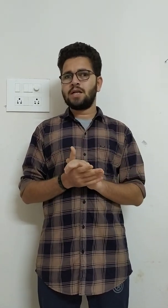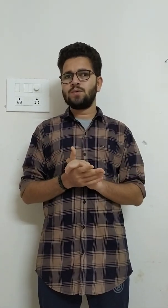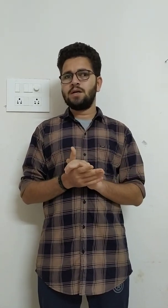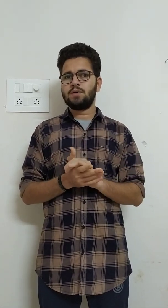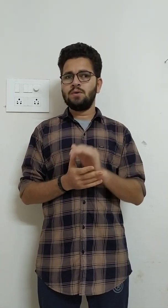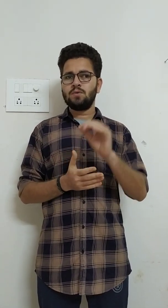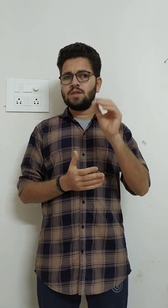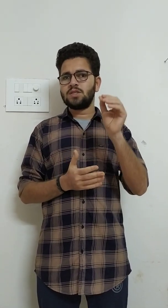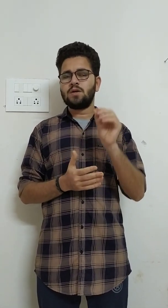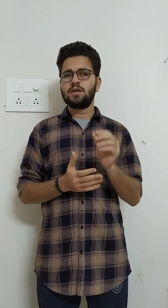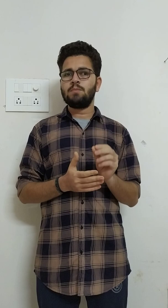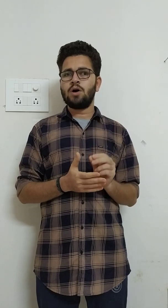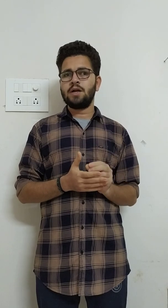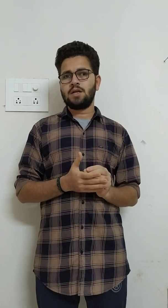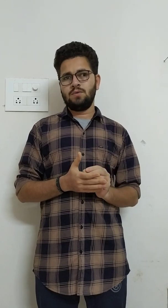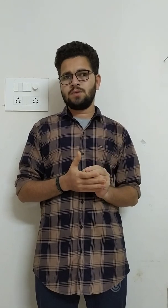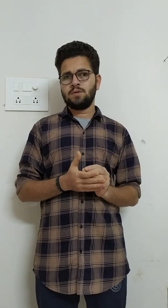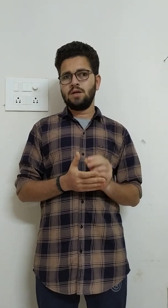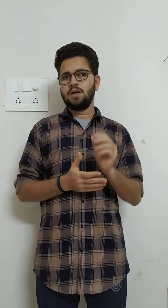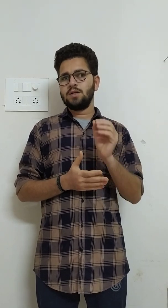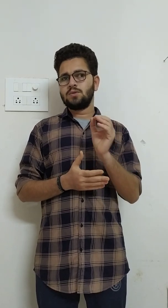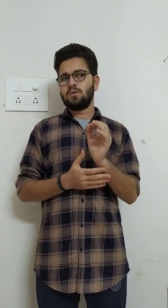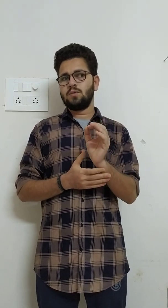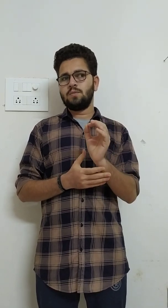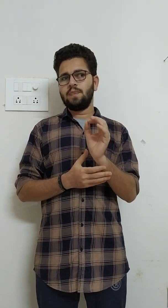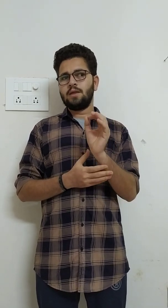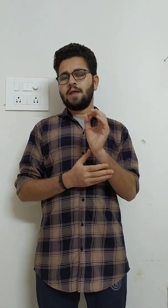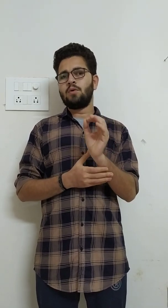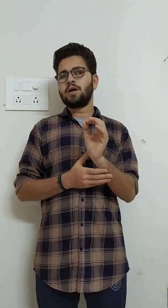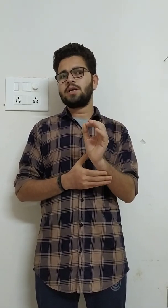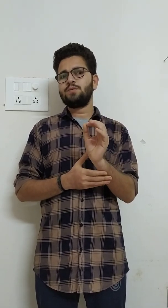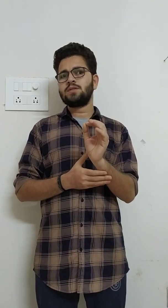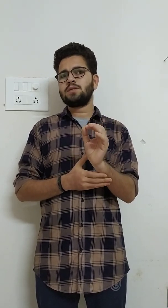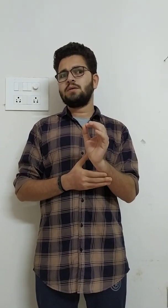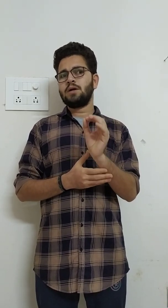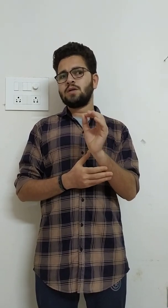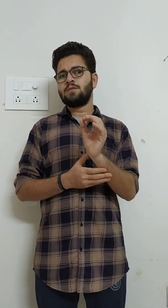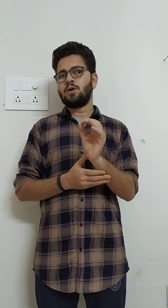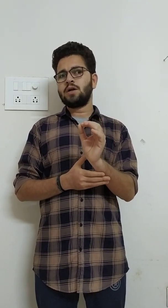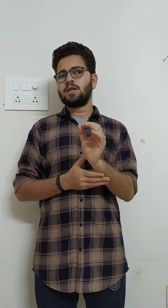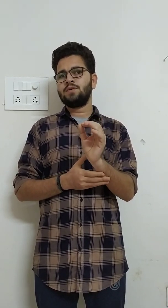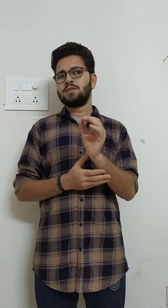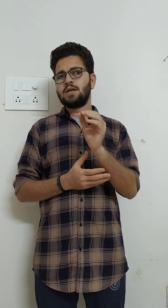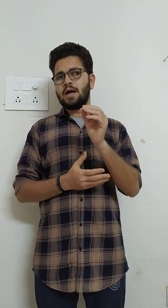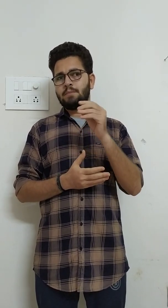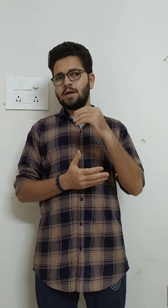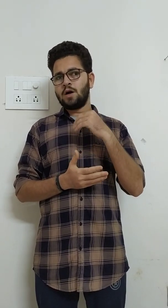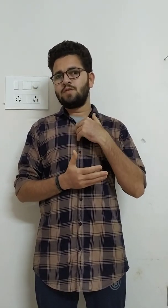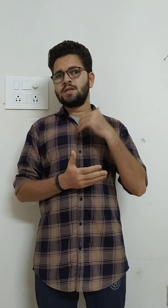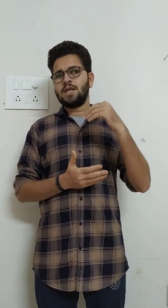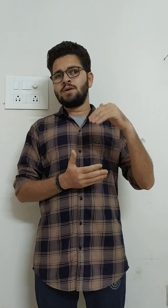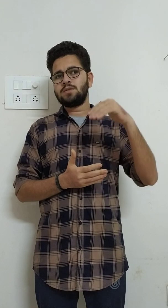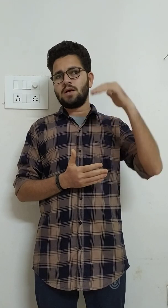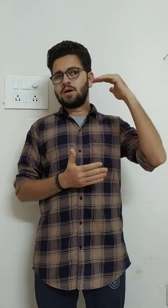actual interview, they started the mock interviews. So the mock interviews, because of mock interviews, my confidence levels are